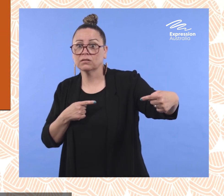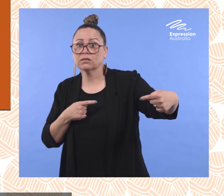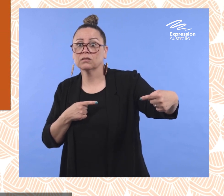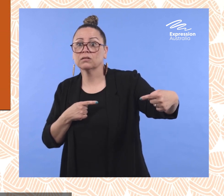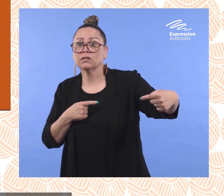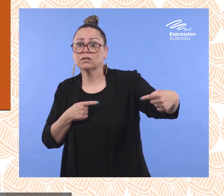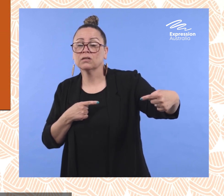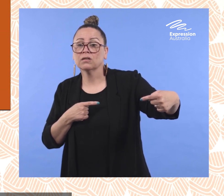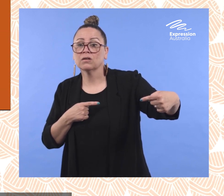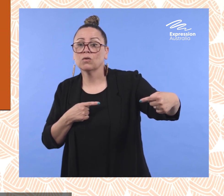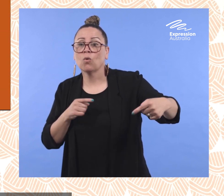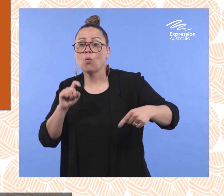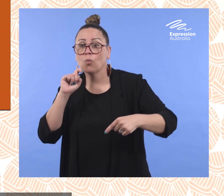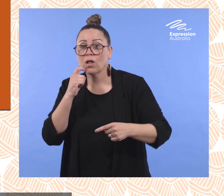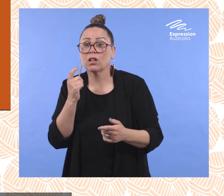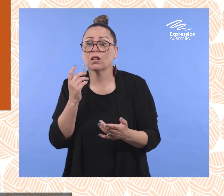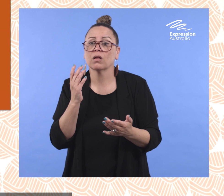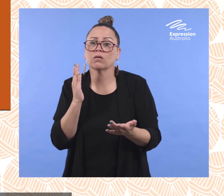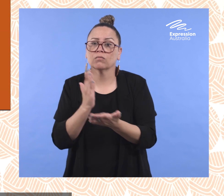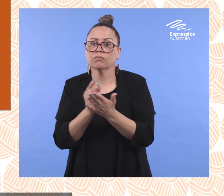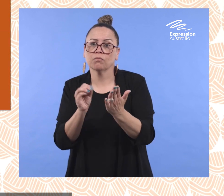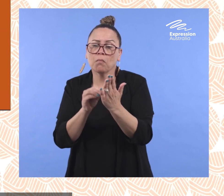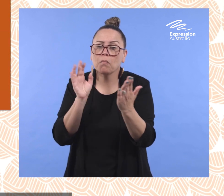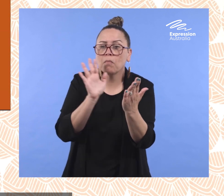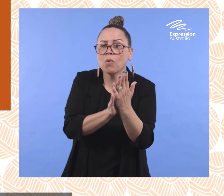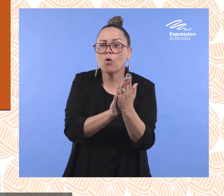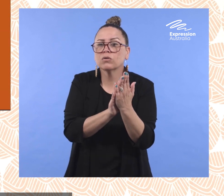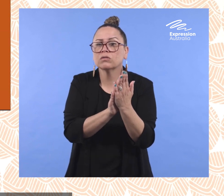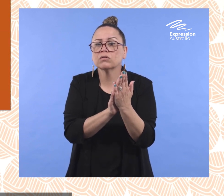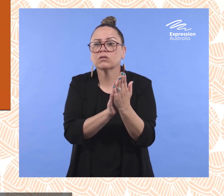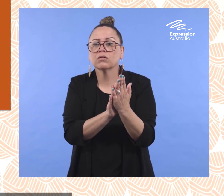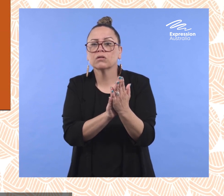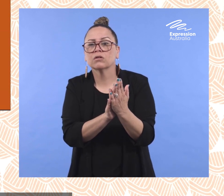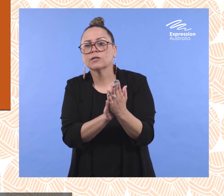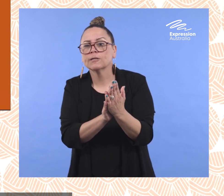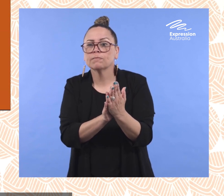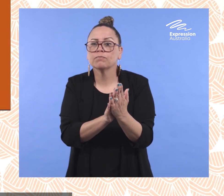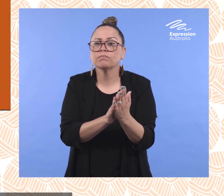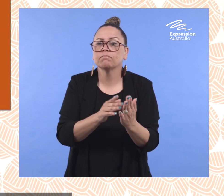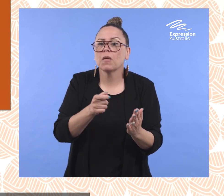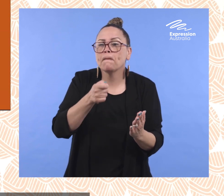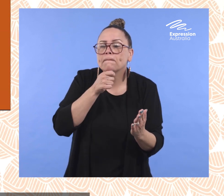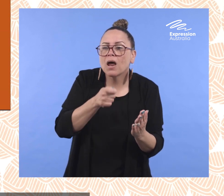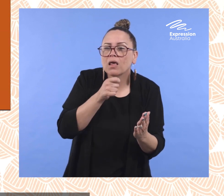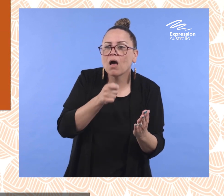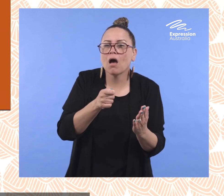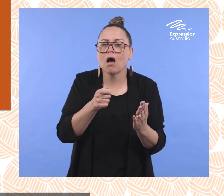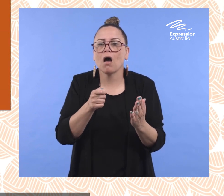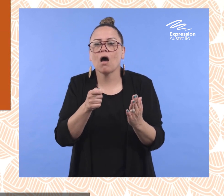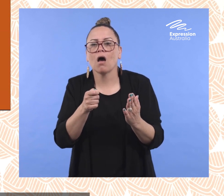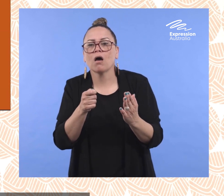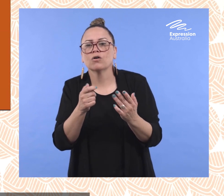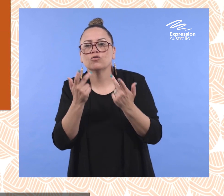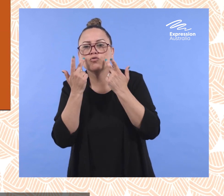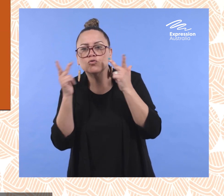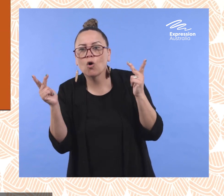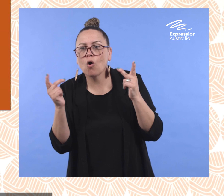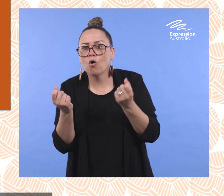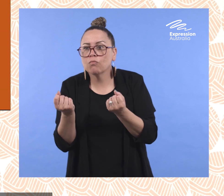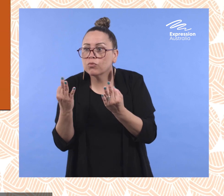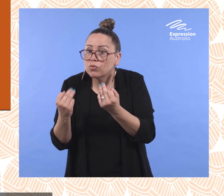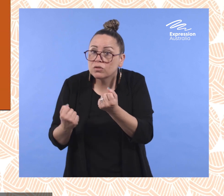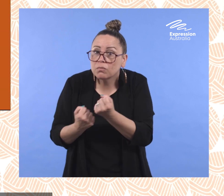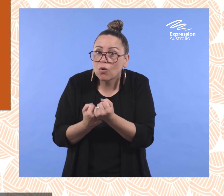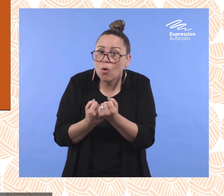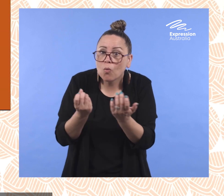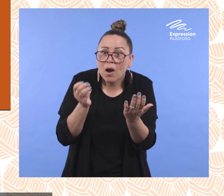contrary, it would have definitely been hitting the media pretty hard if there was evidence showing that lack